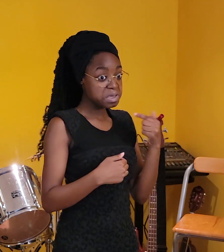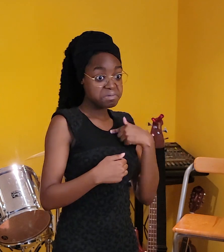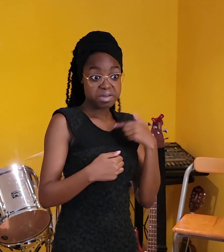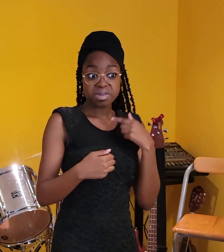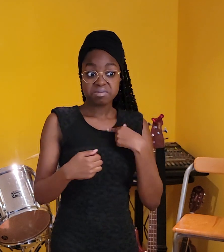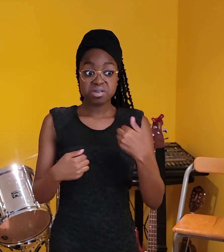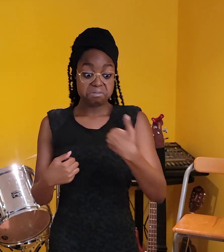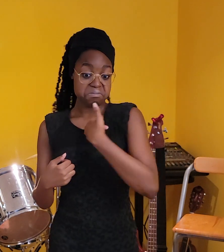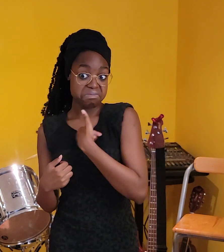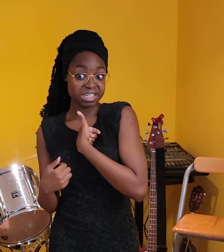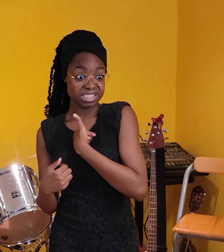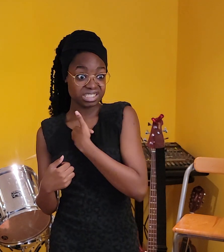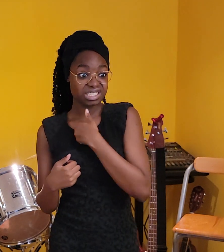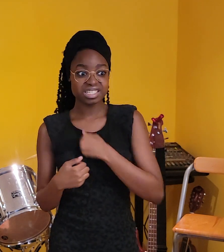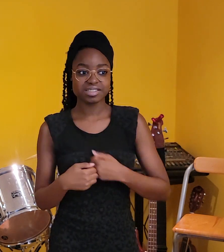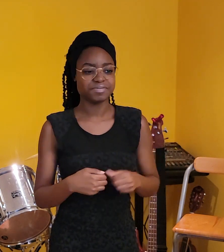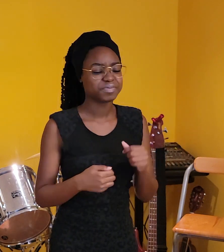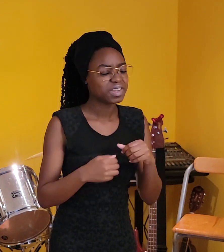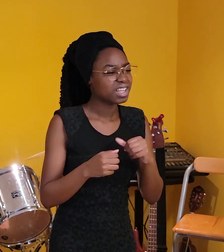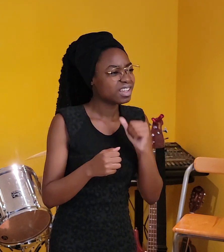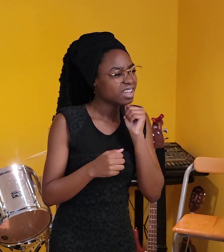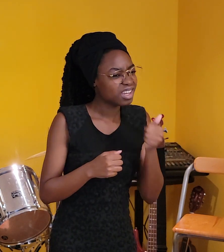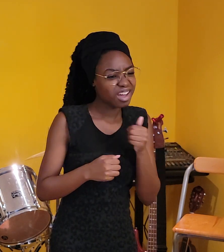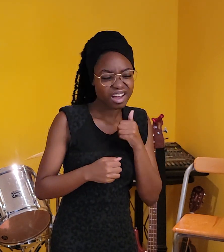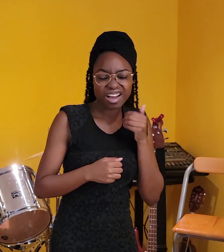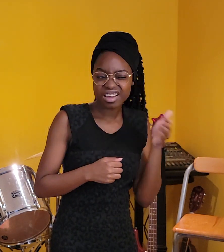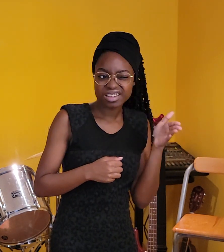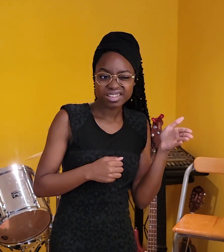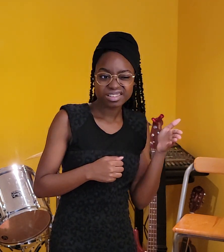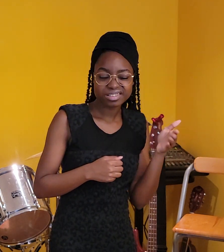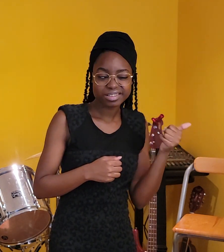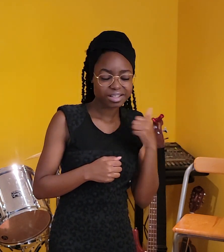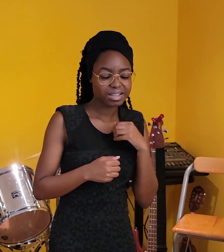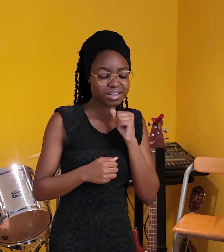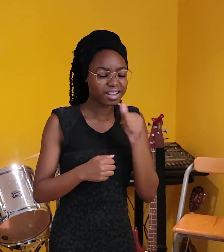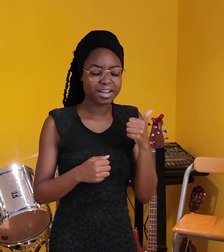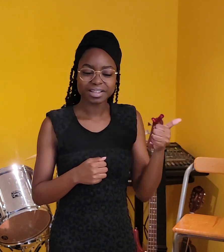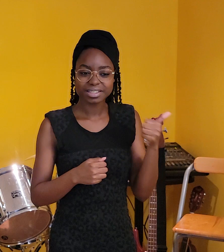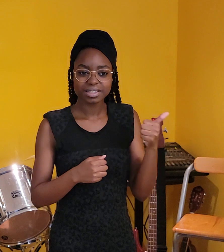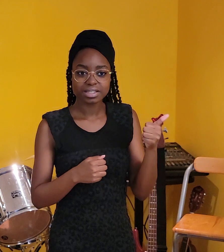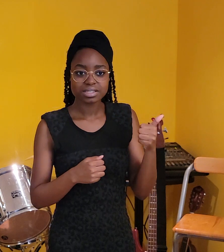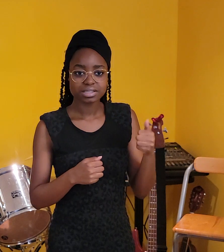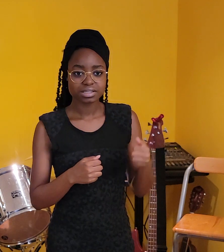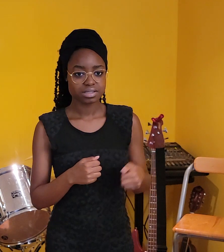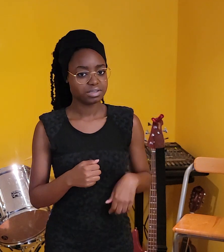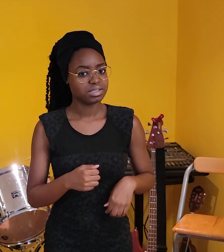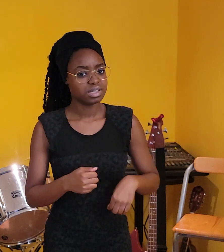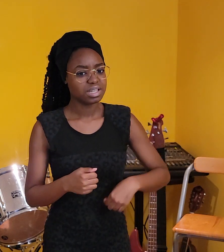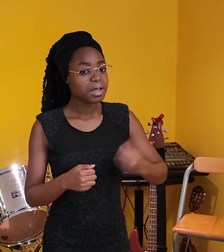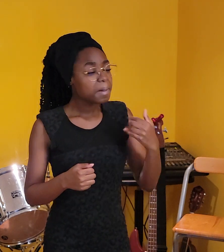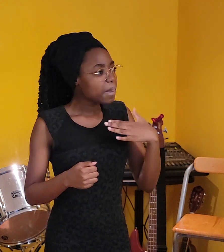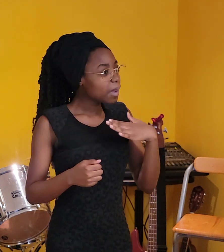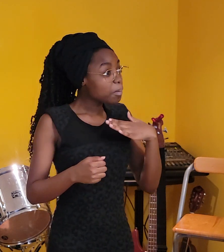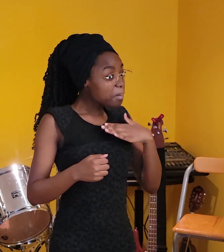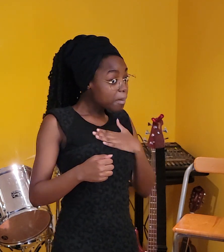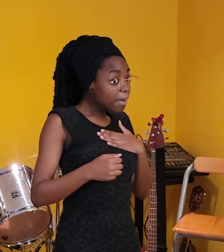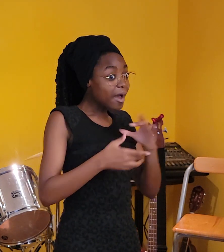mine. Relationship with my God. My God. Well, my God.